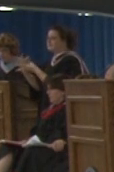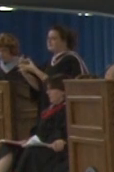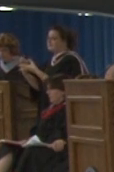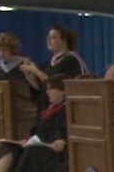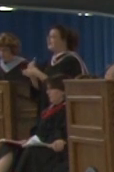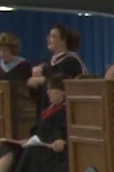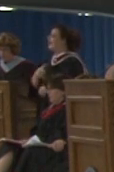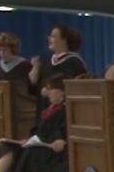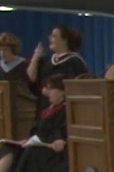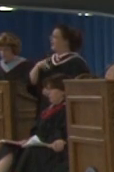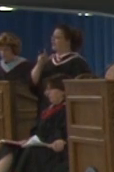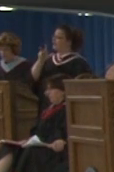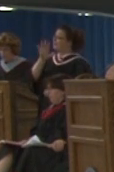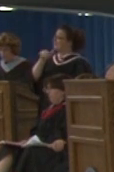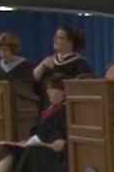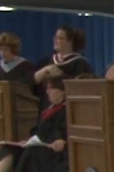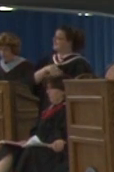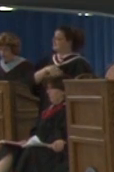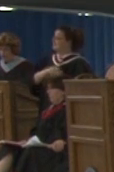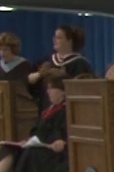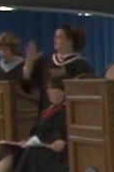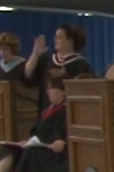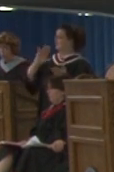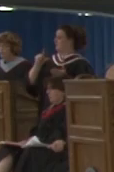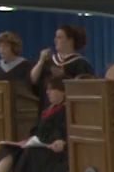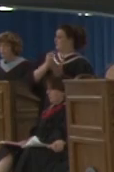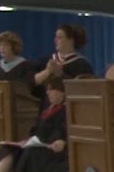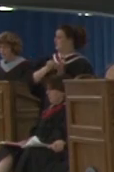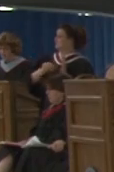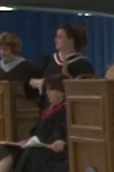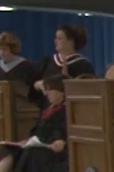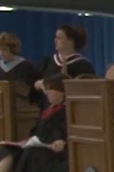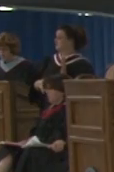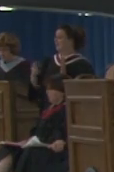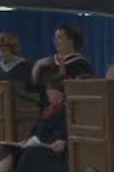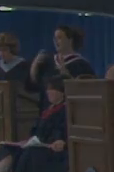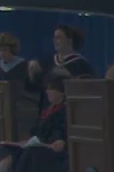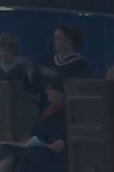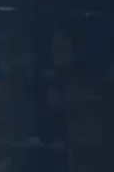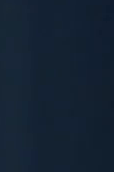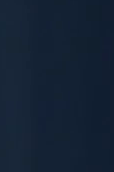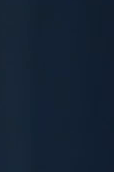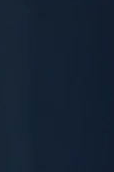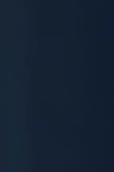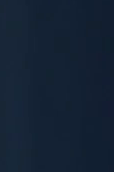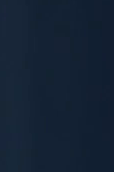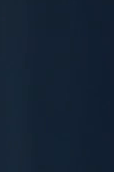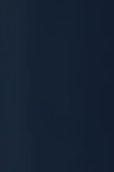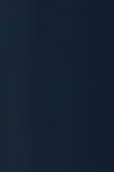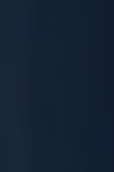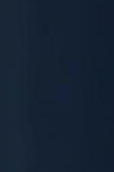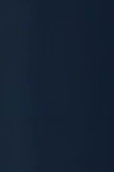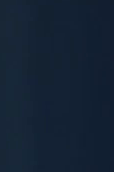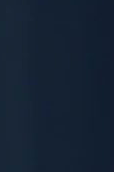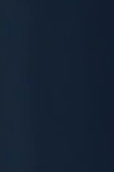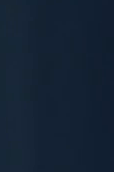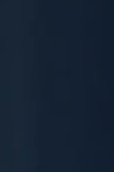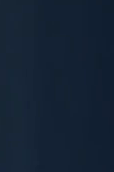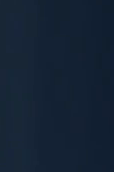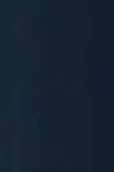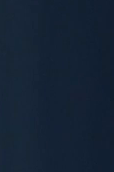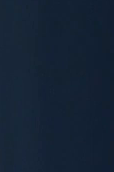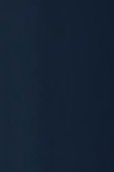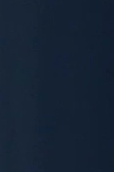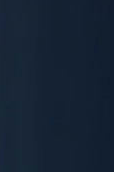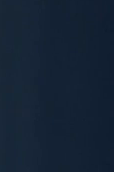than 35,000 Loyalist graduates who have gone ahead, you are my heroes. Loyalist graduates are improving people's